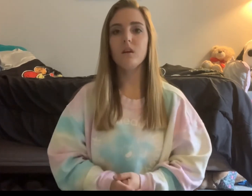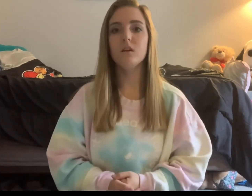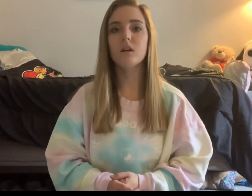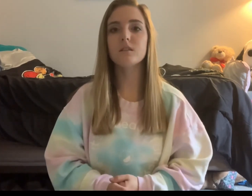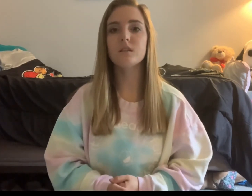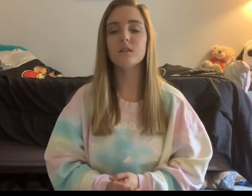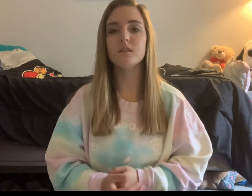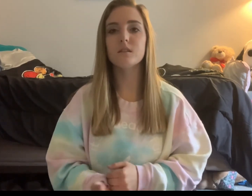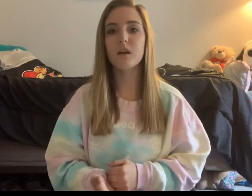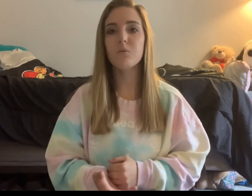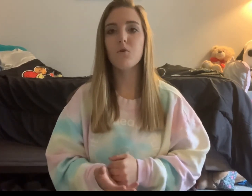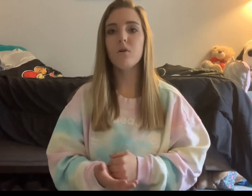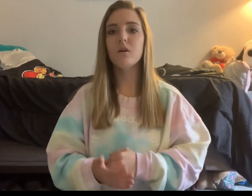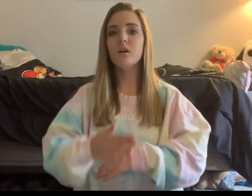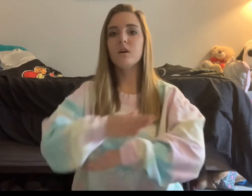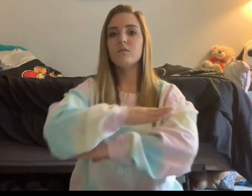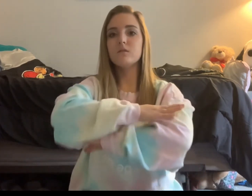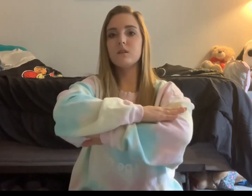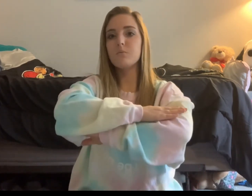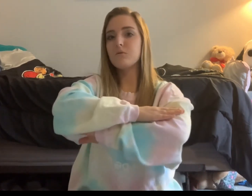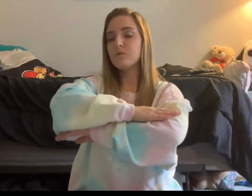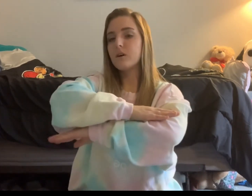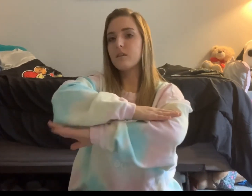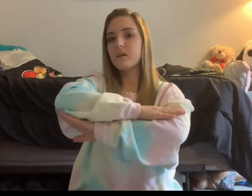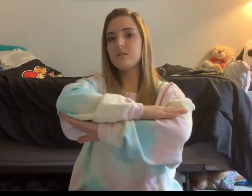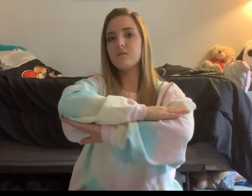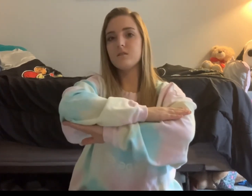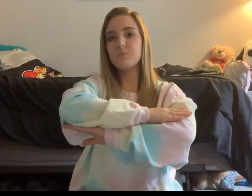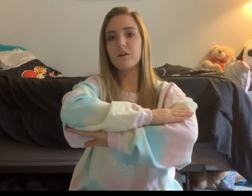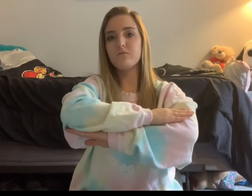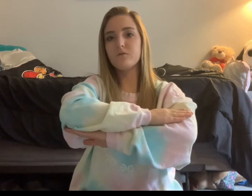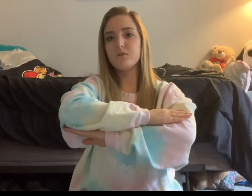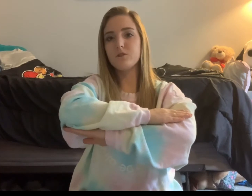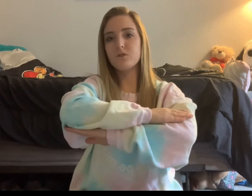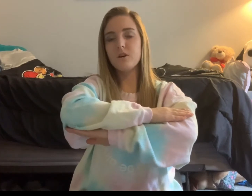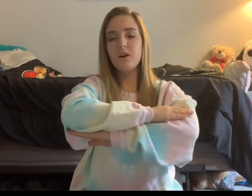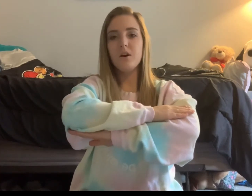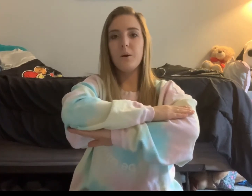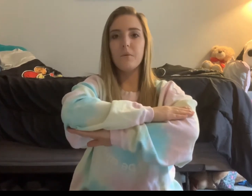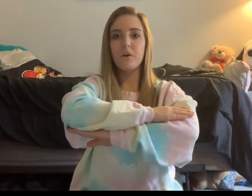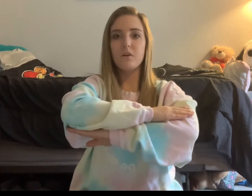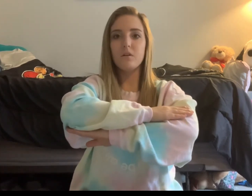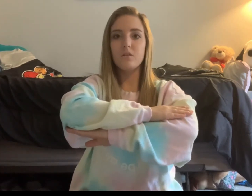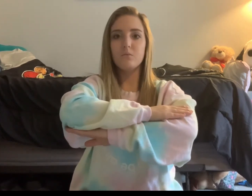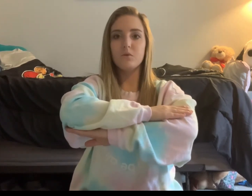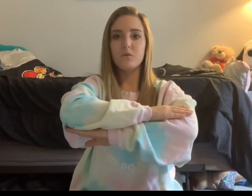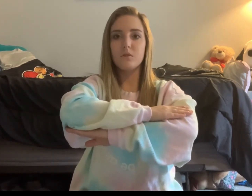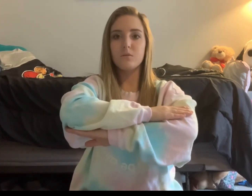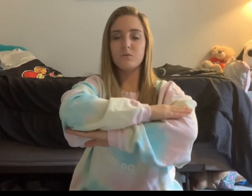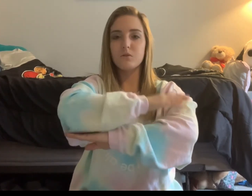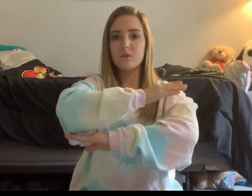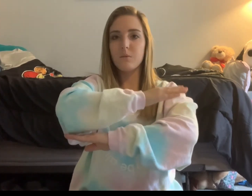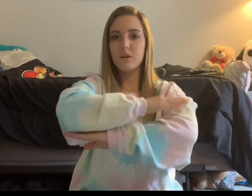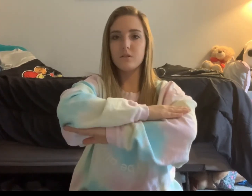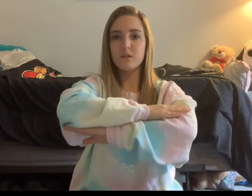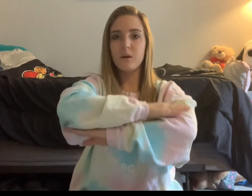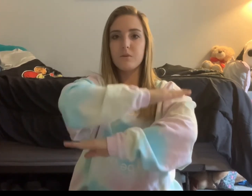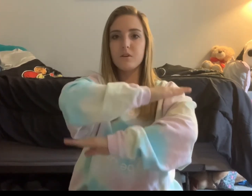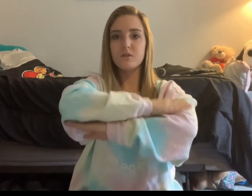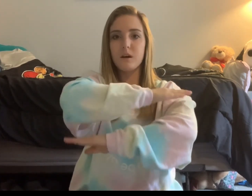Next is table. For table, I think I did this back in furniture, but both your arms with your dominant on top and you just tap